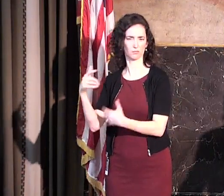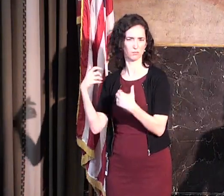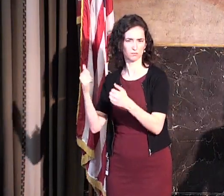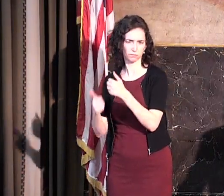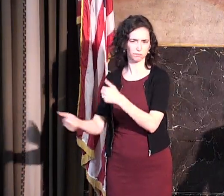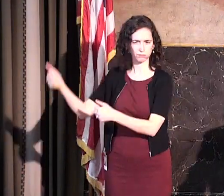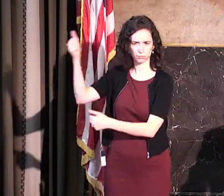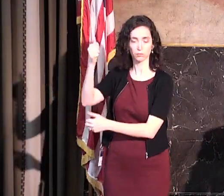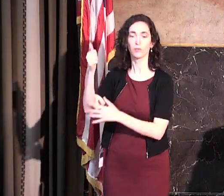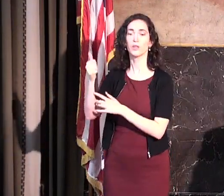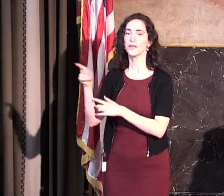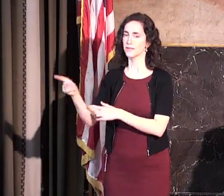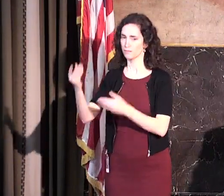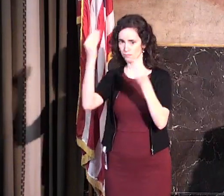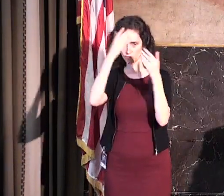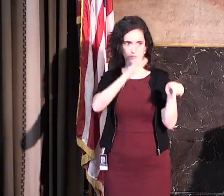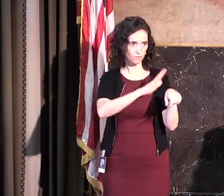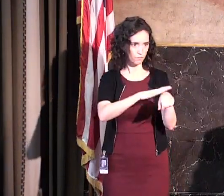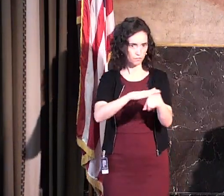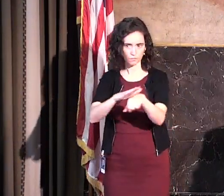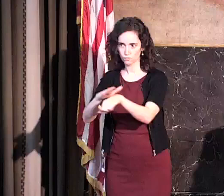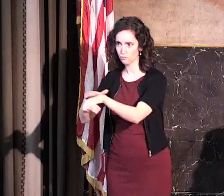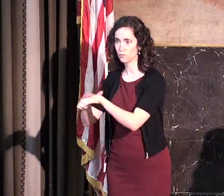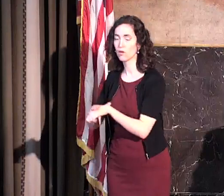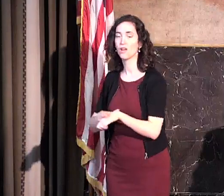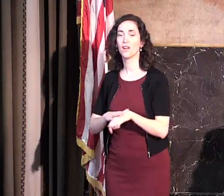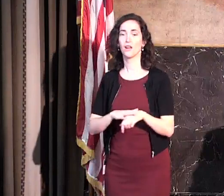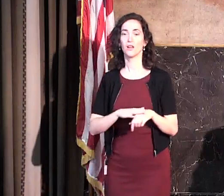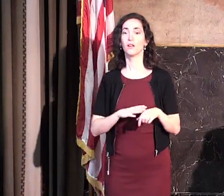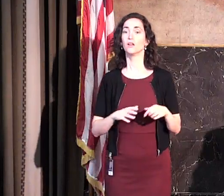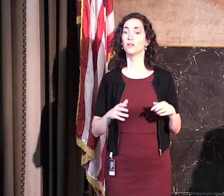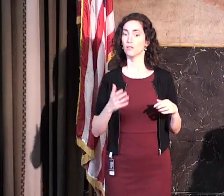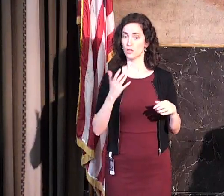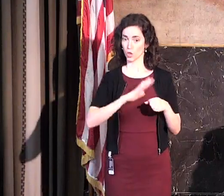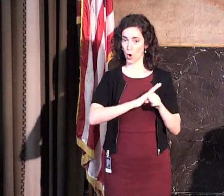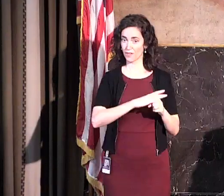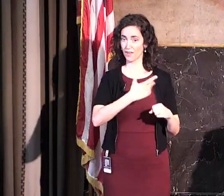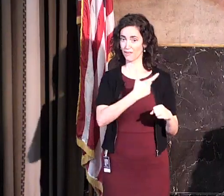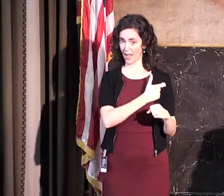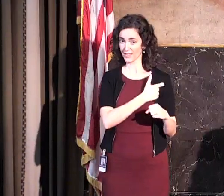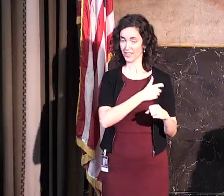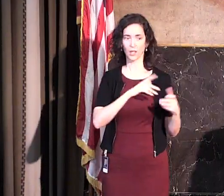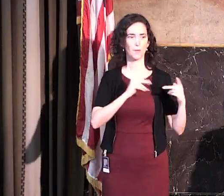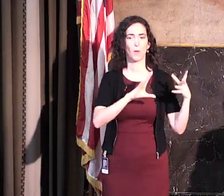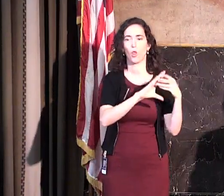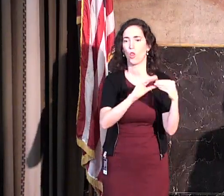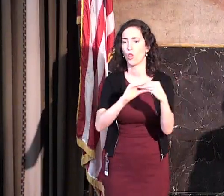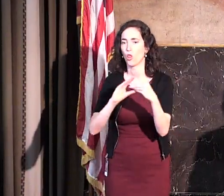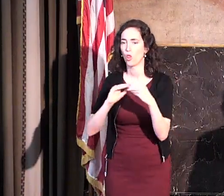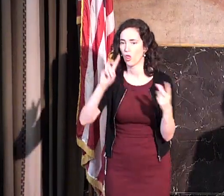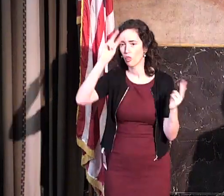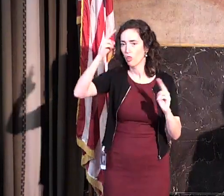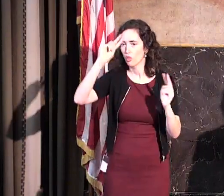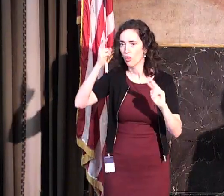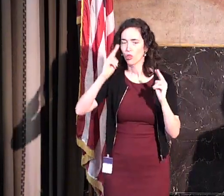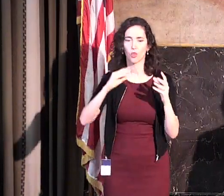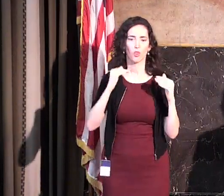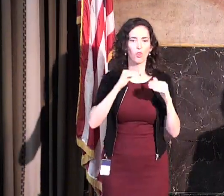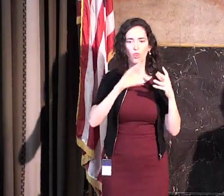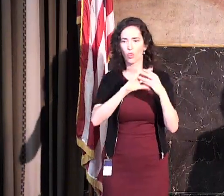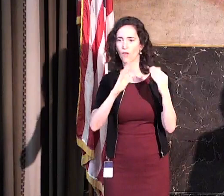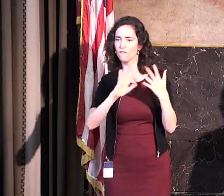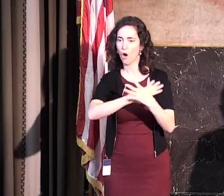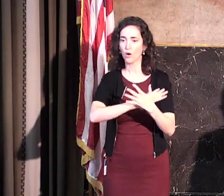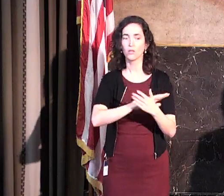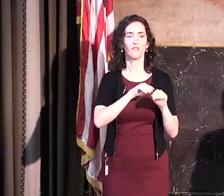accurately, that the misinformation out there about COVID vaccines is literally costing lives. And